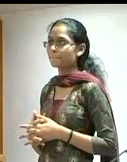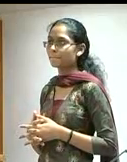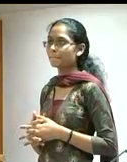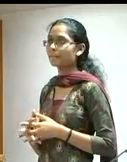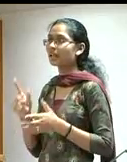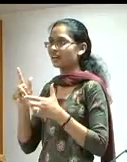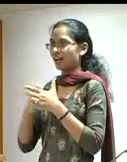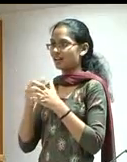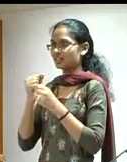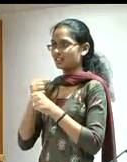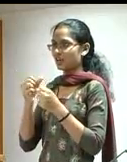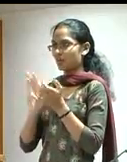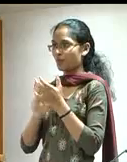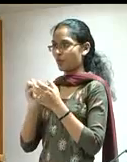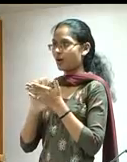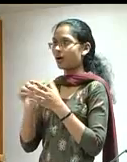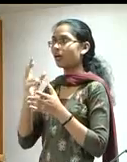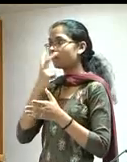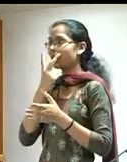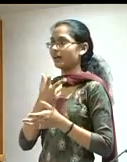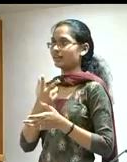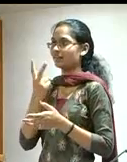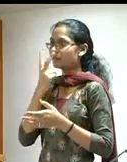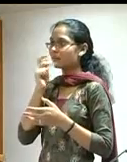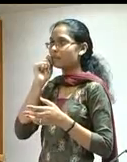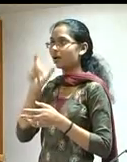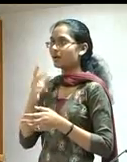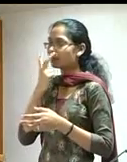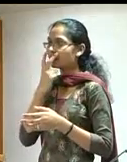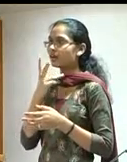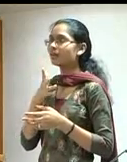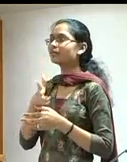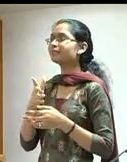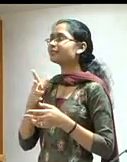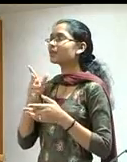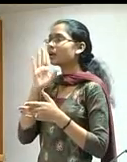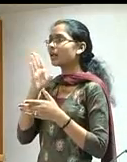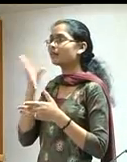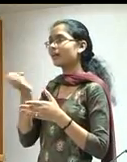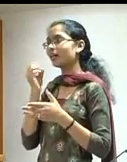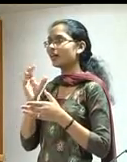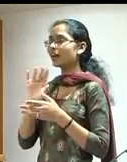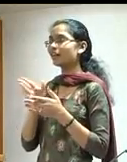Mr. Jagmohan, the petitioner, may be blind, but it is a railway that lacked vision. So